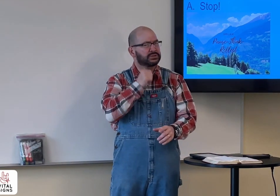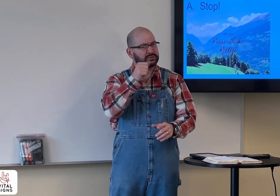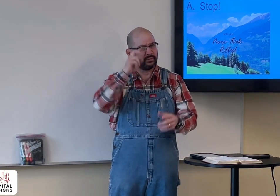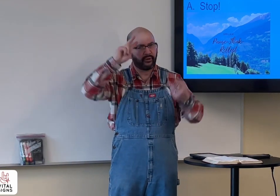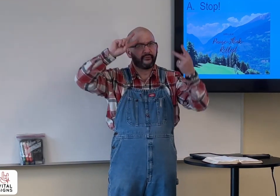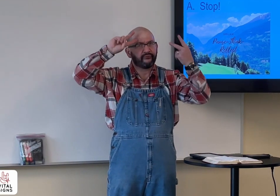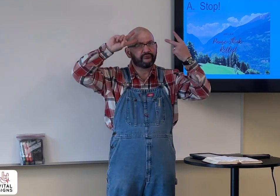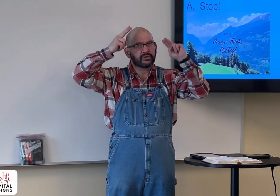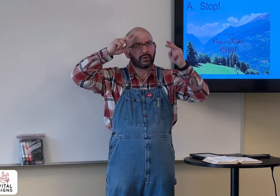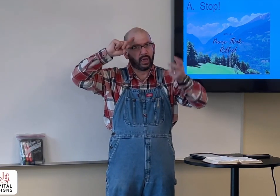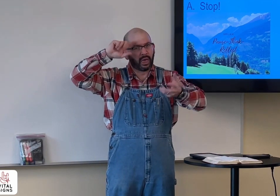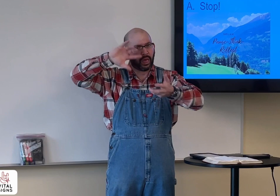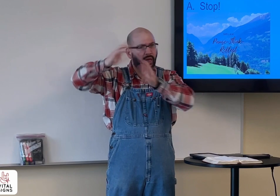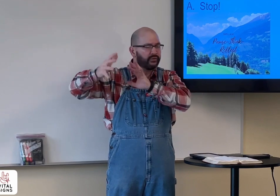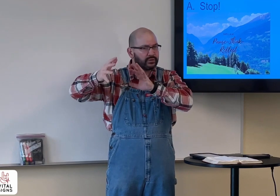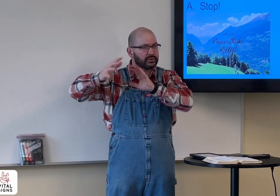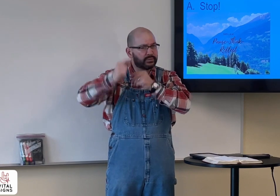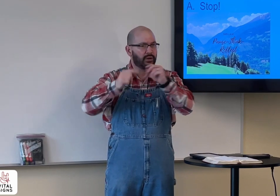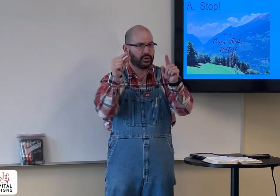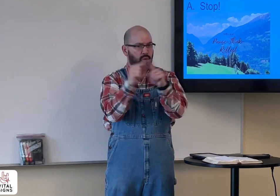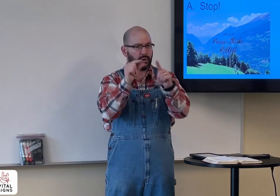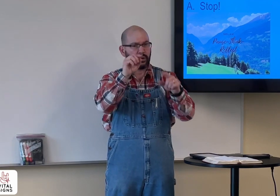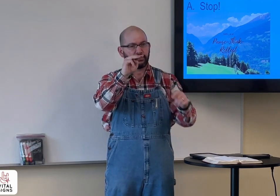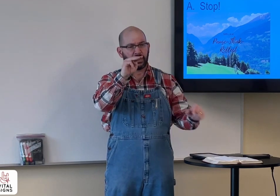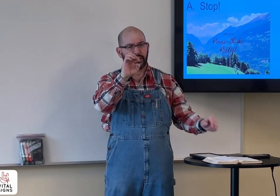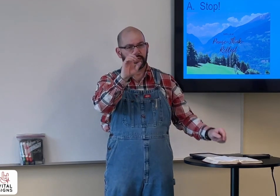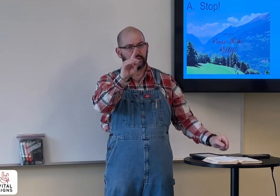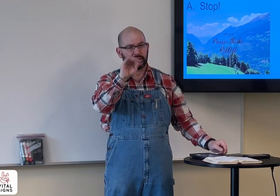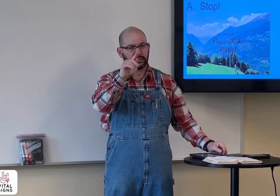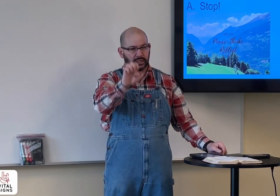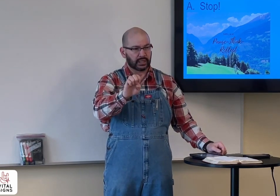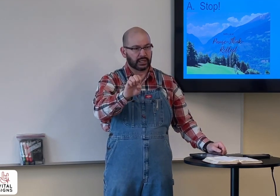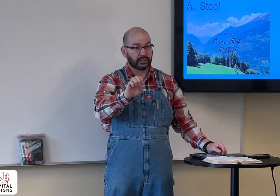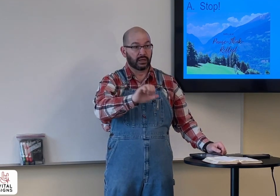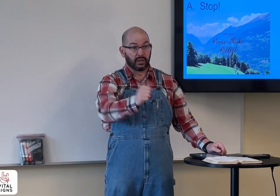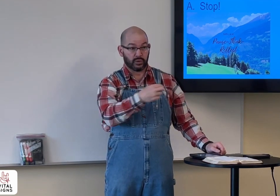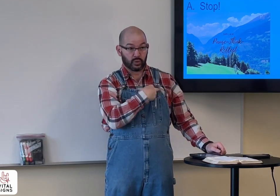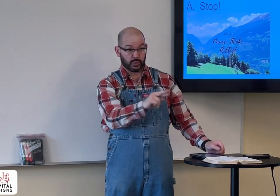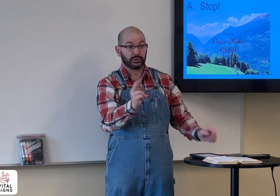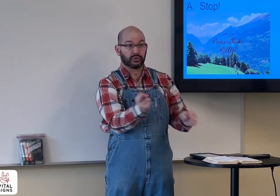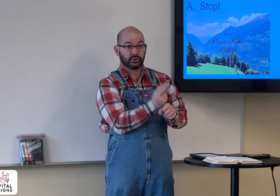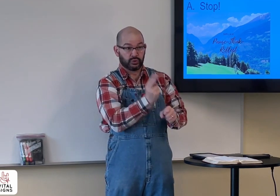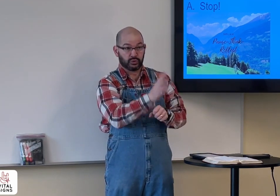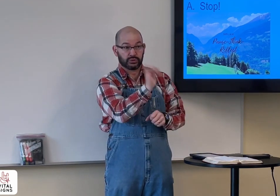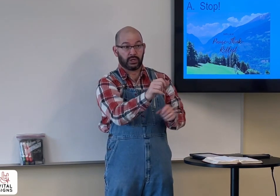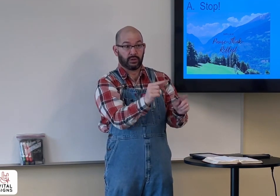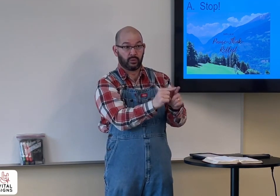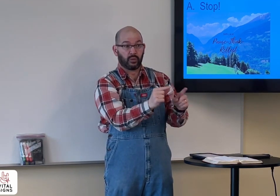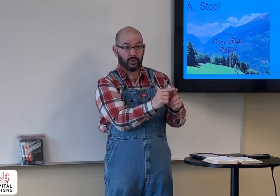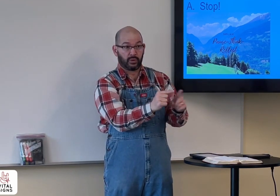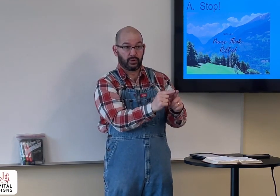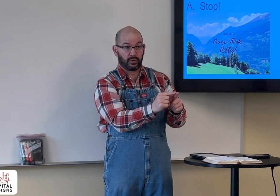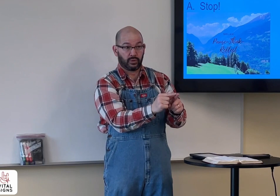Please, don't be confused about the word meditate. It's a religious word,